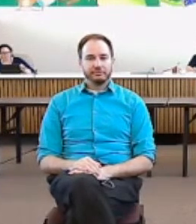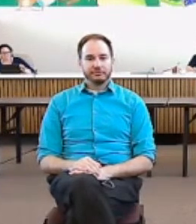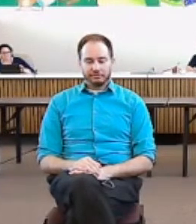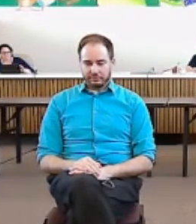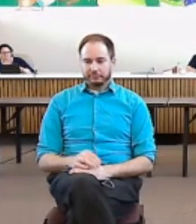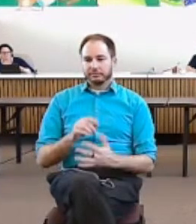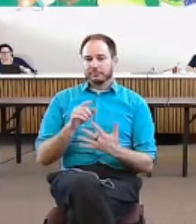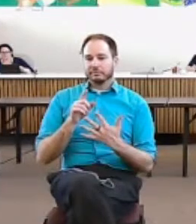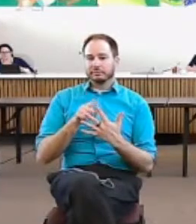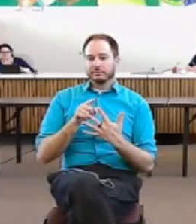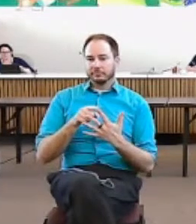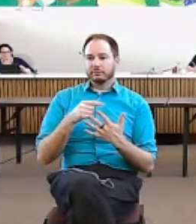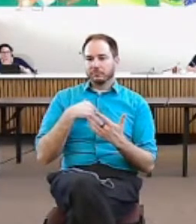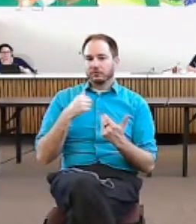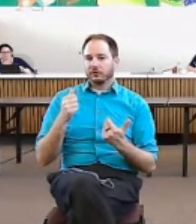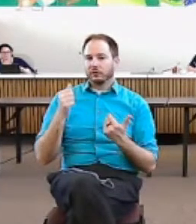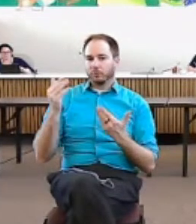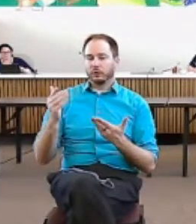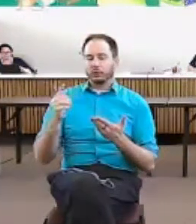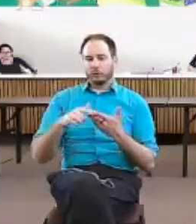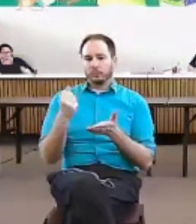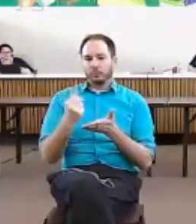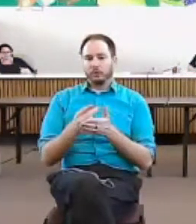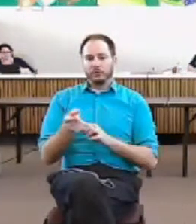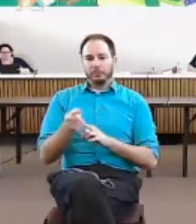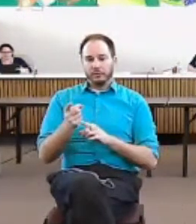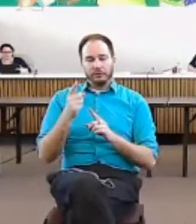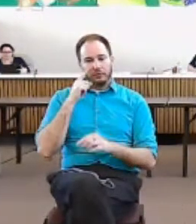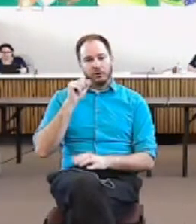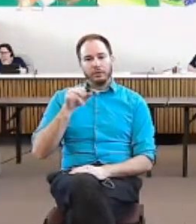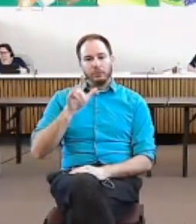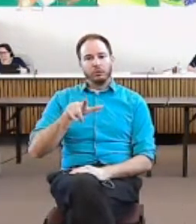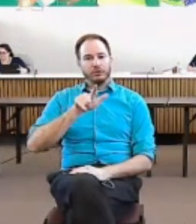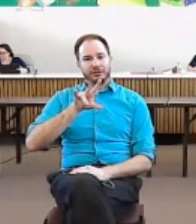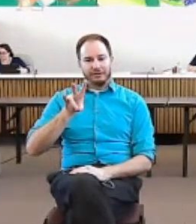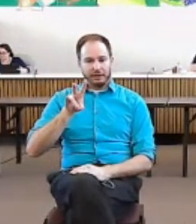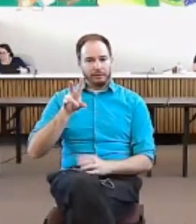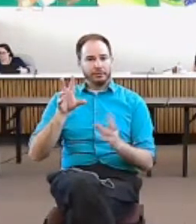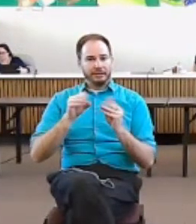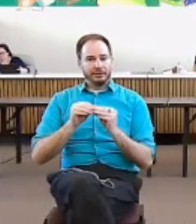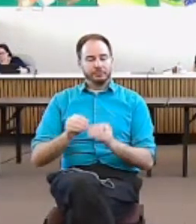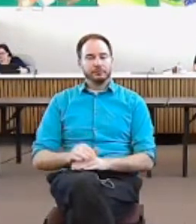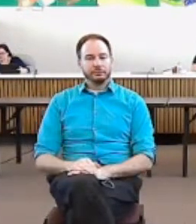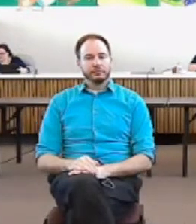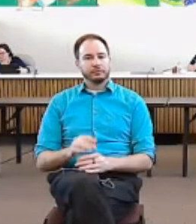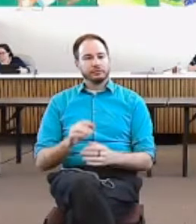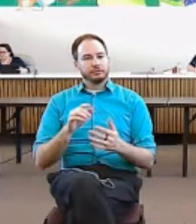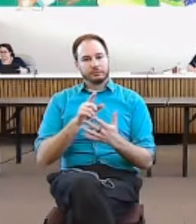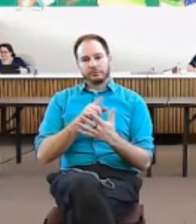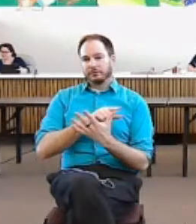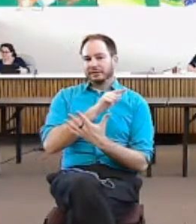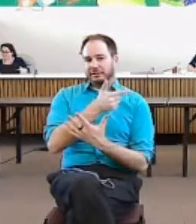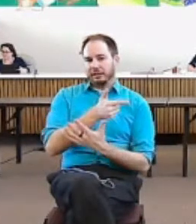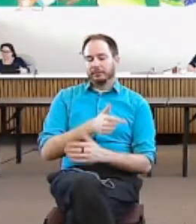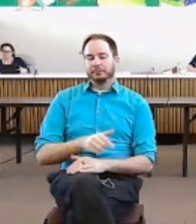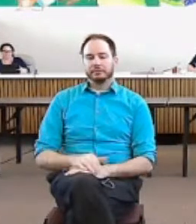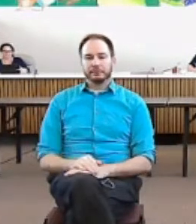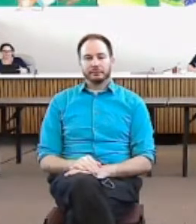Mr. Supervisor, I'd like to make a motion to approve the minutes of the April 27th meeting. I will second.